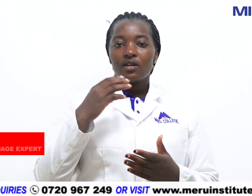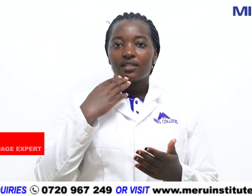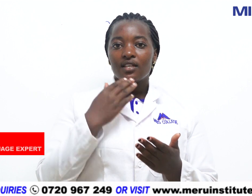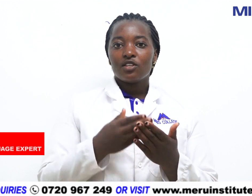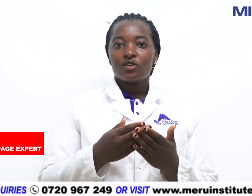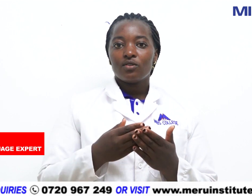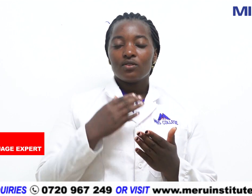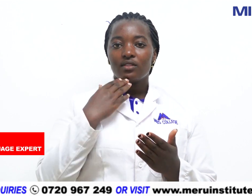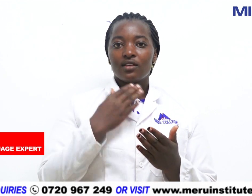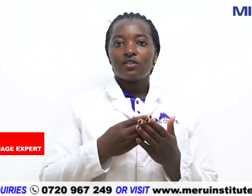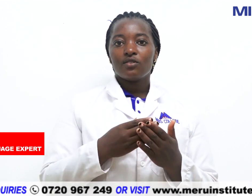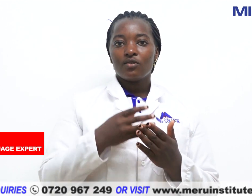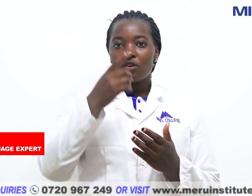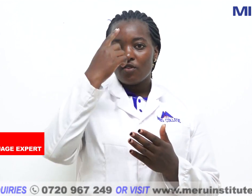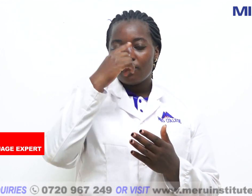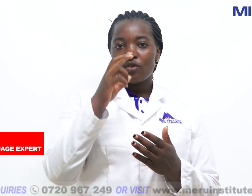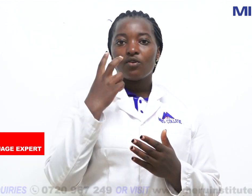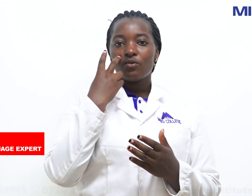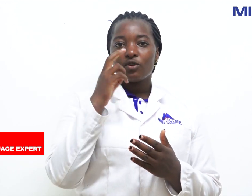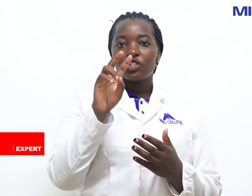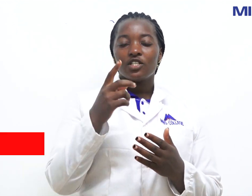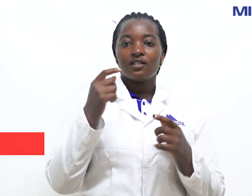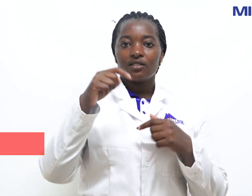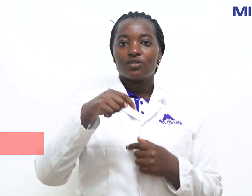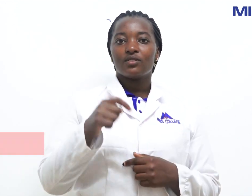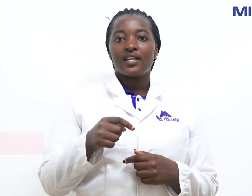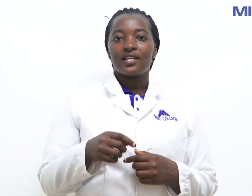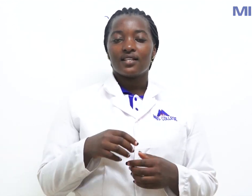So thank you for watching today.